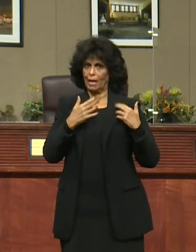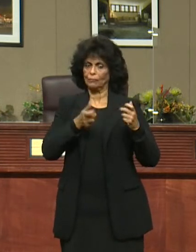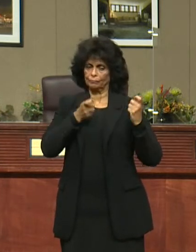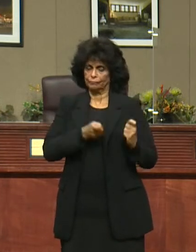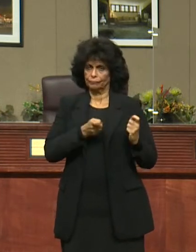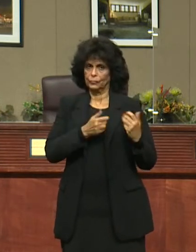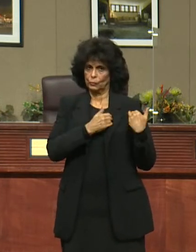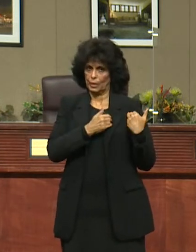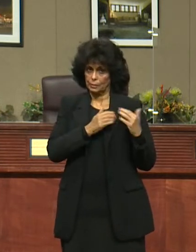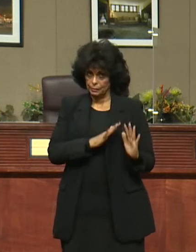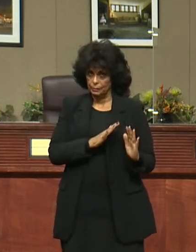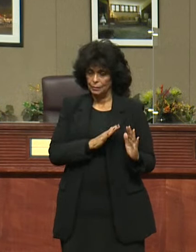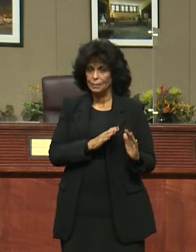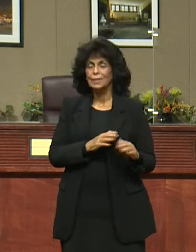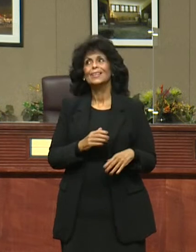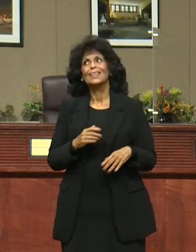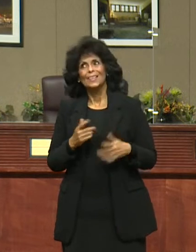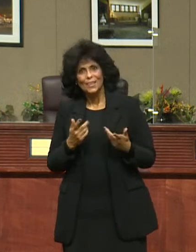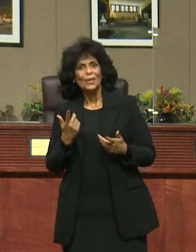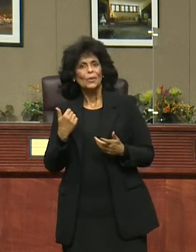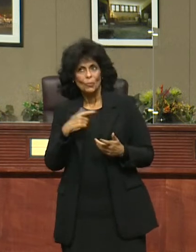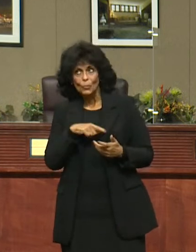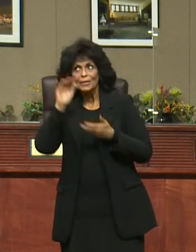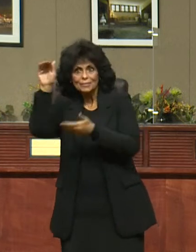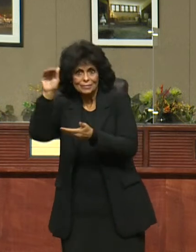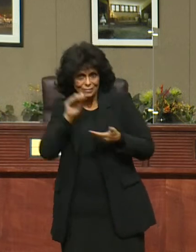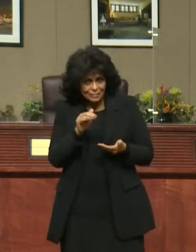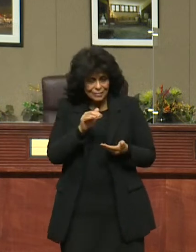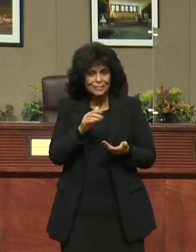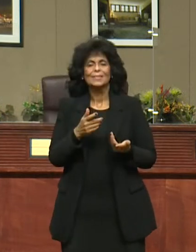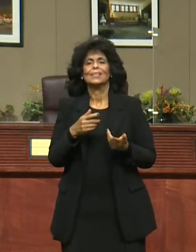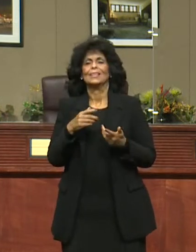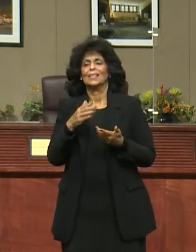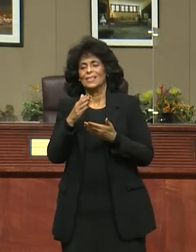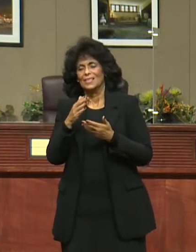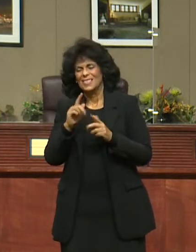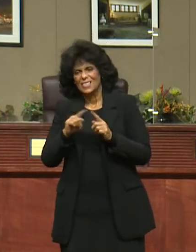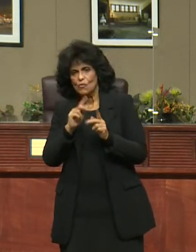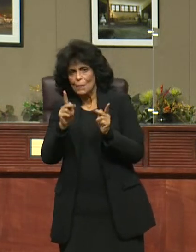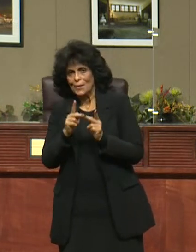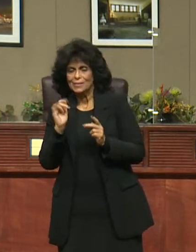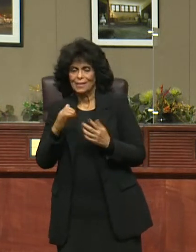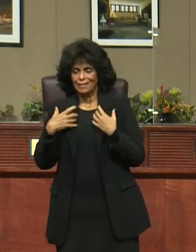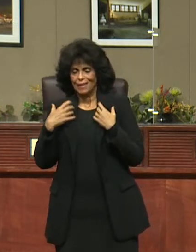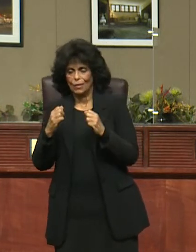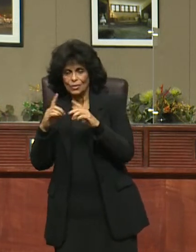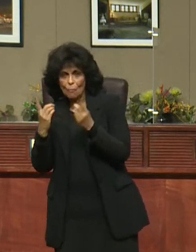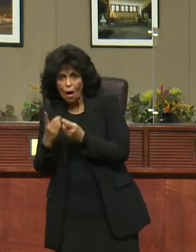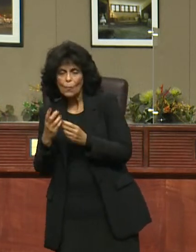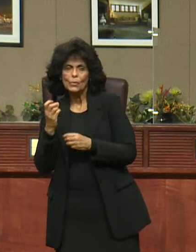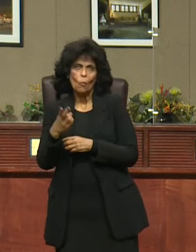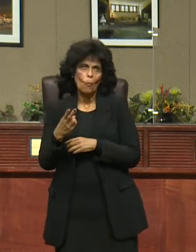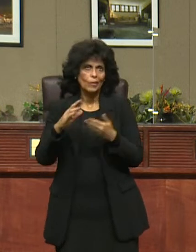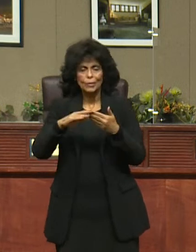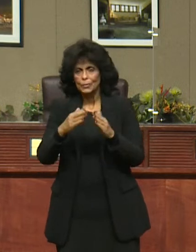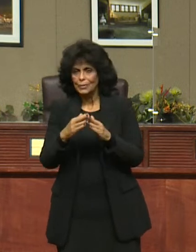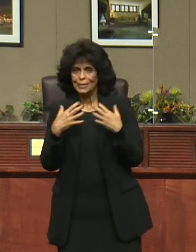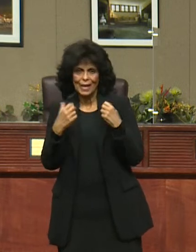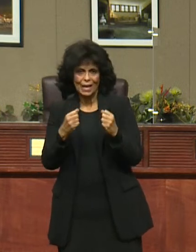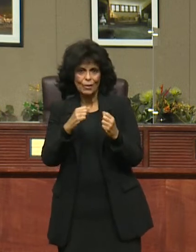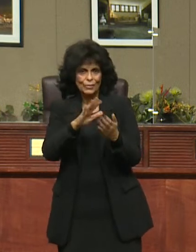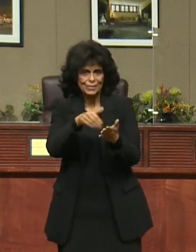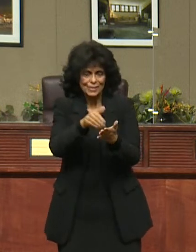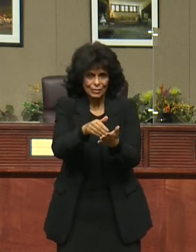received it, and other places have received direct shipments. Some of the community health centers, we